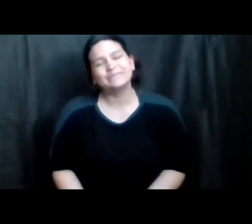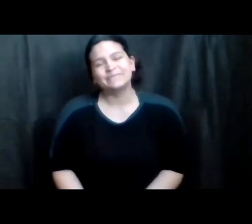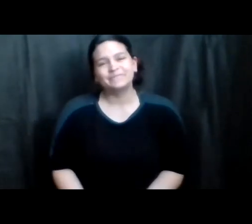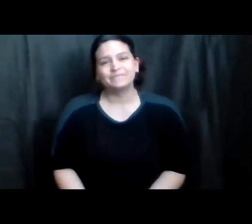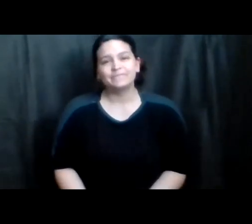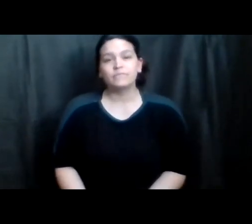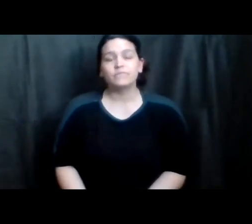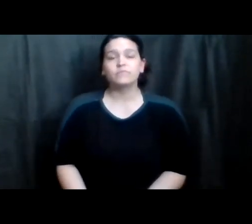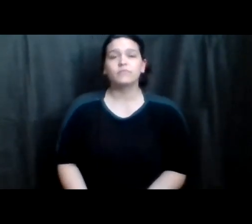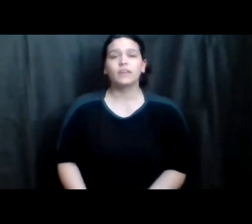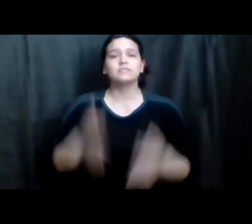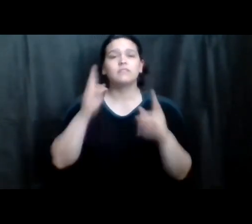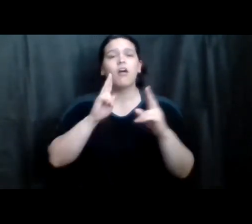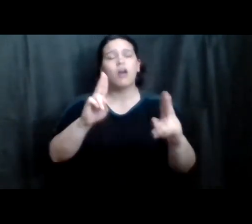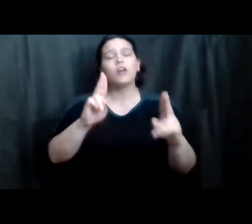It's an honor to be here.